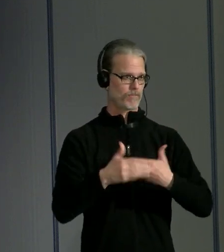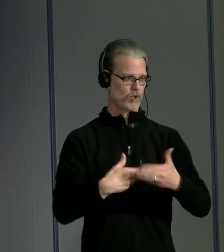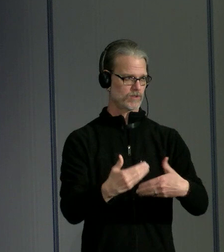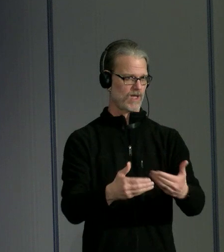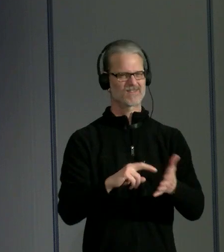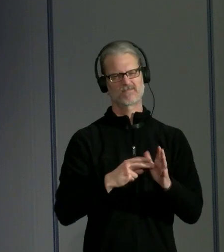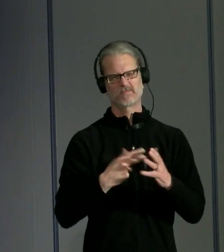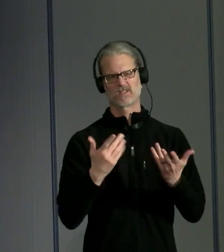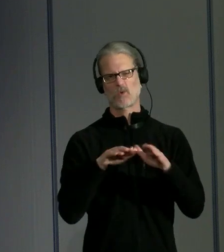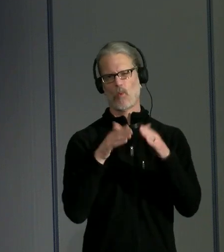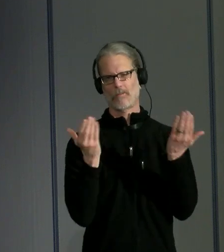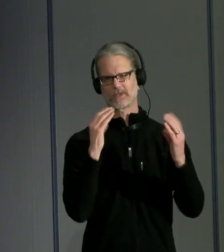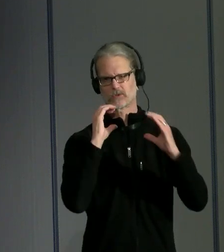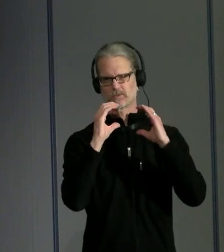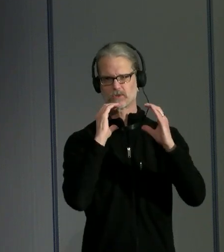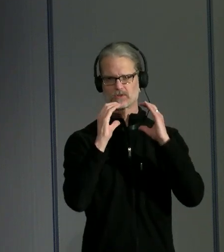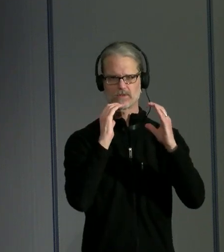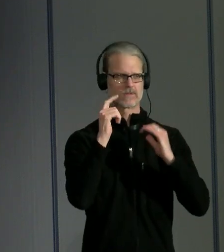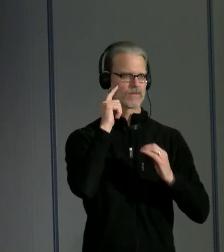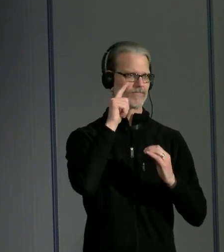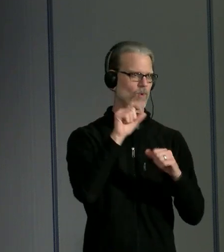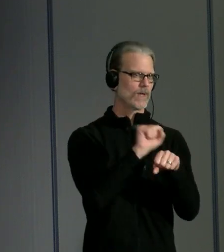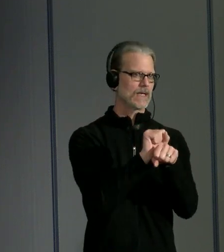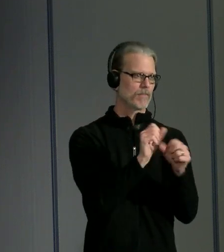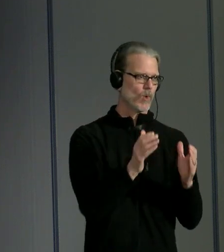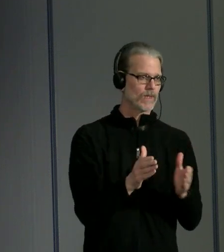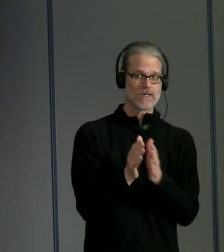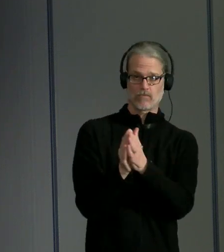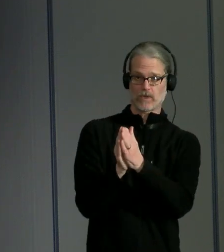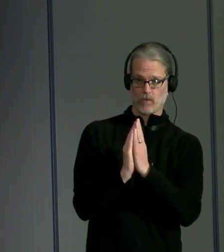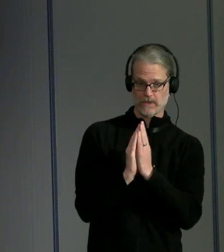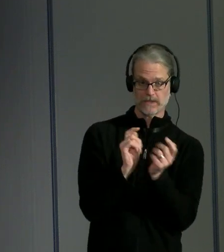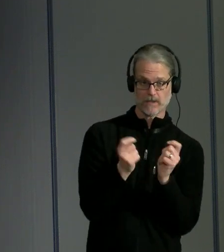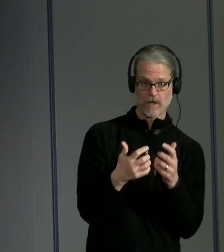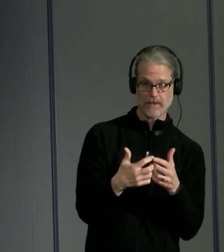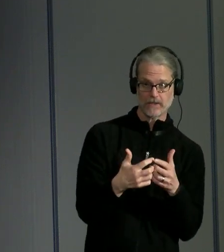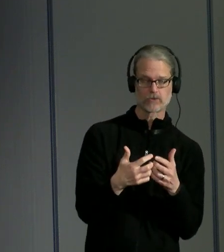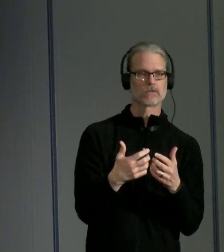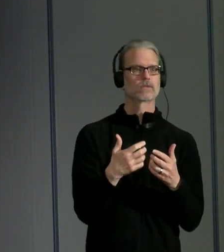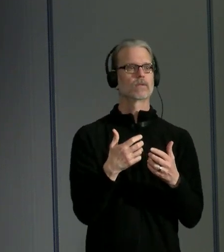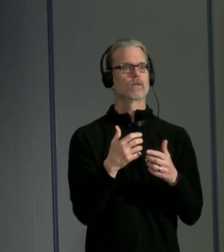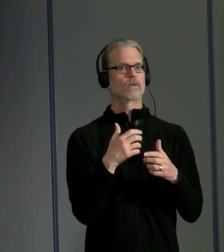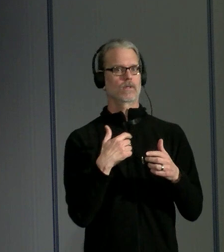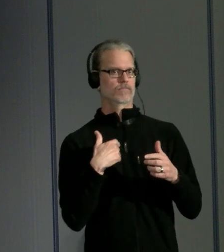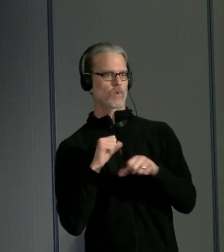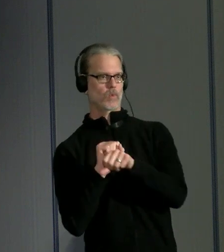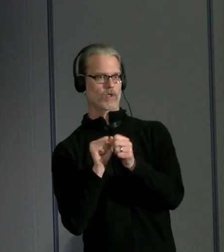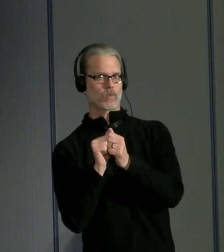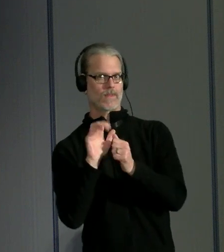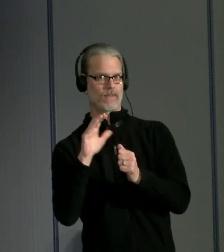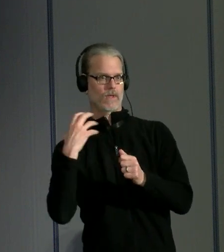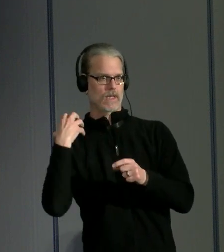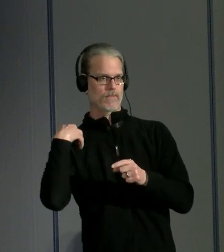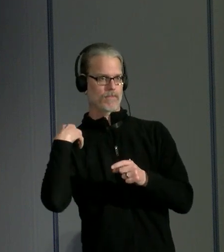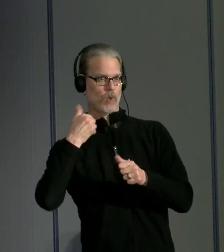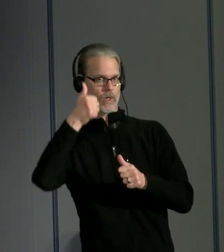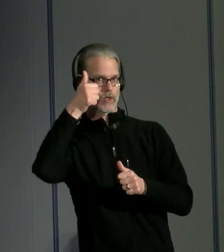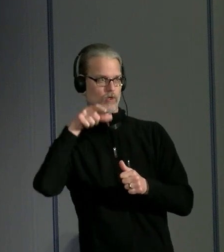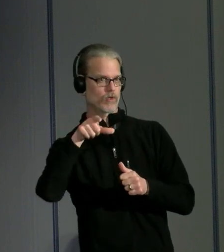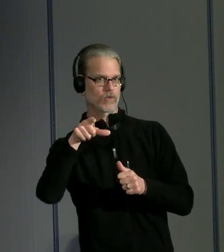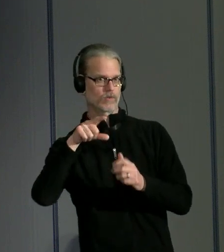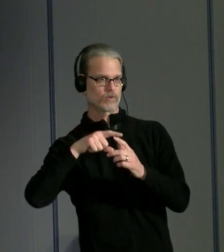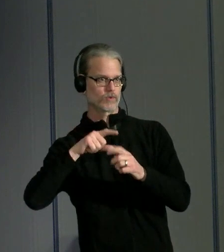open communication of an employee requesting an accommodation, working with their employer to implement those